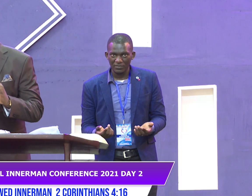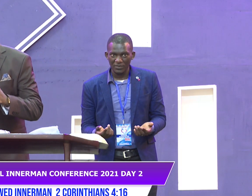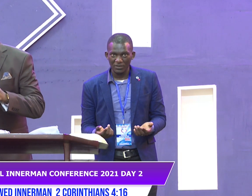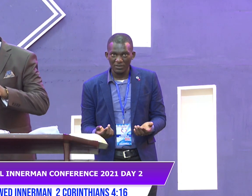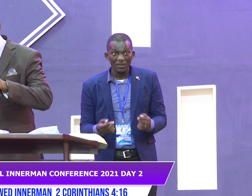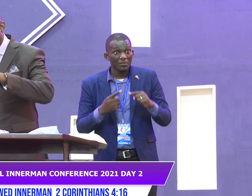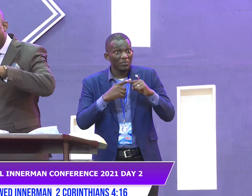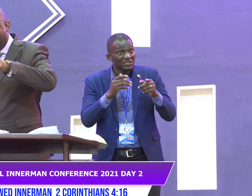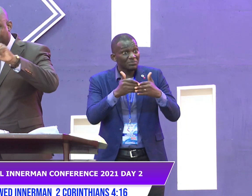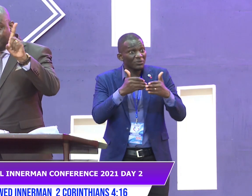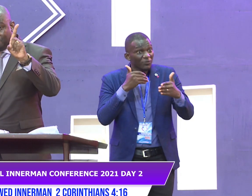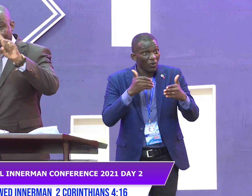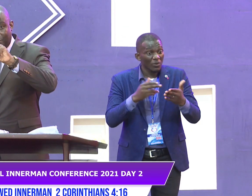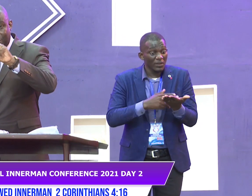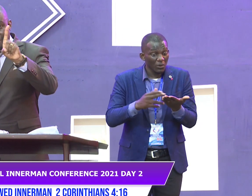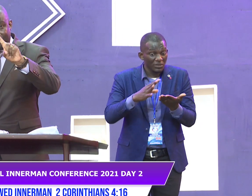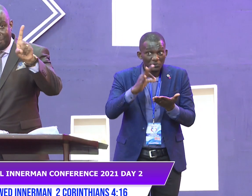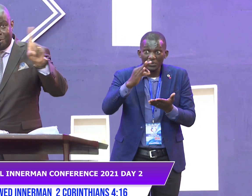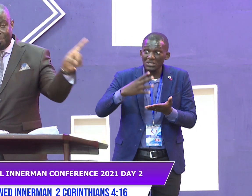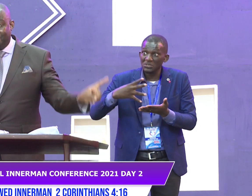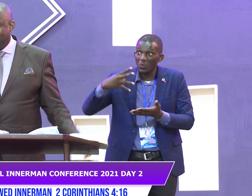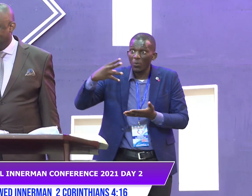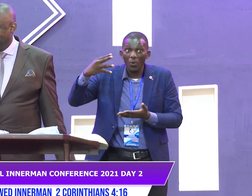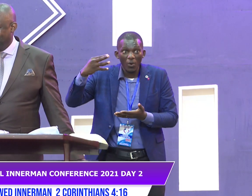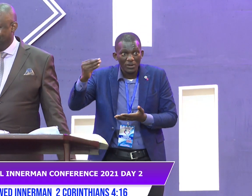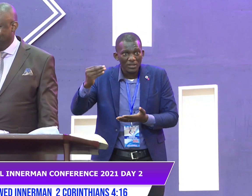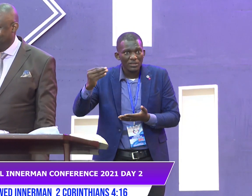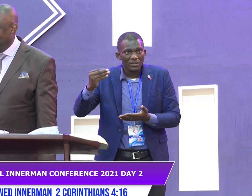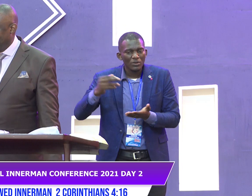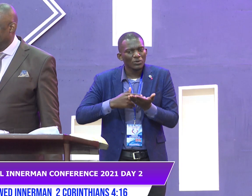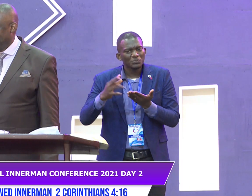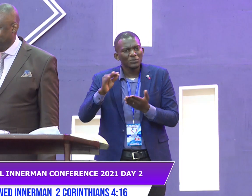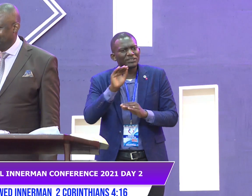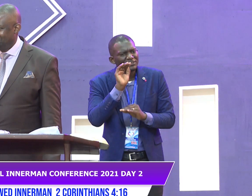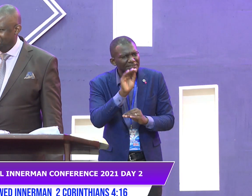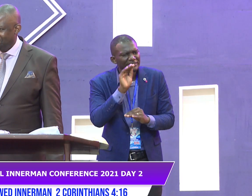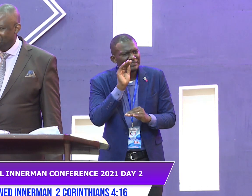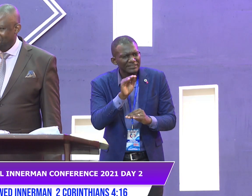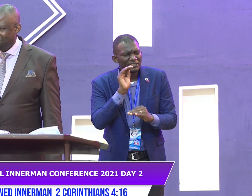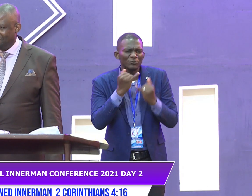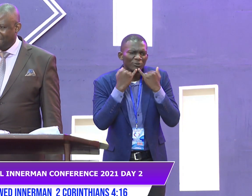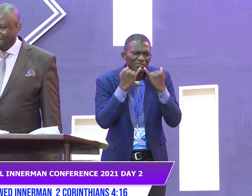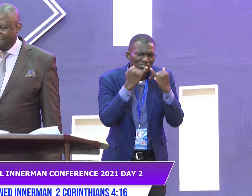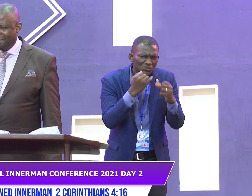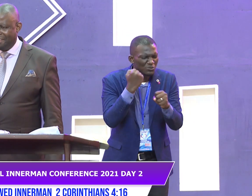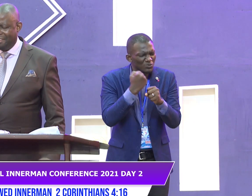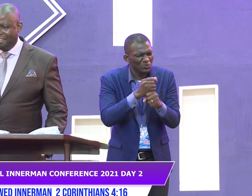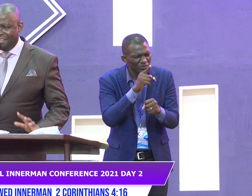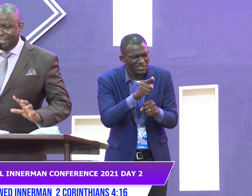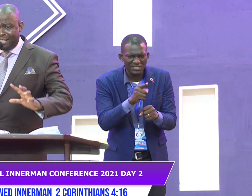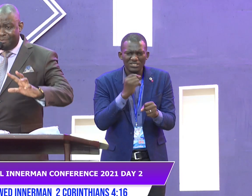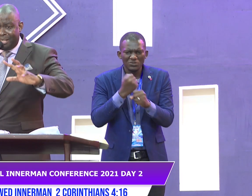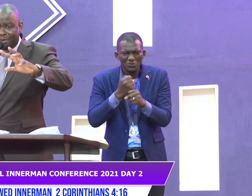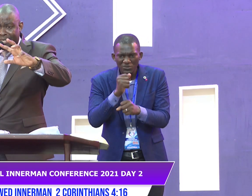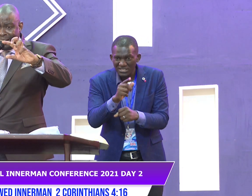and then we regret. And yet, where the conversation started from, you would have read the signs